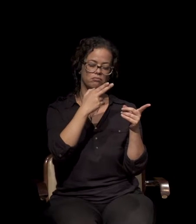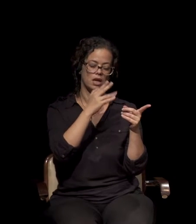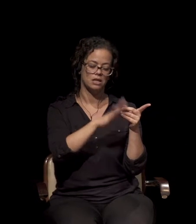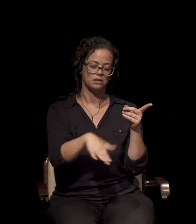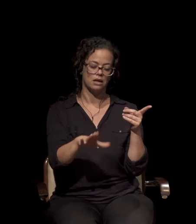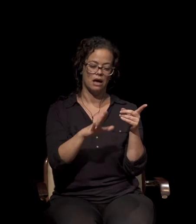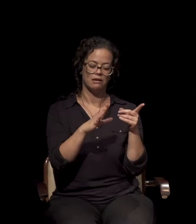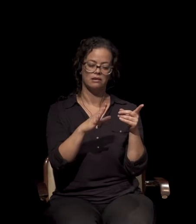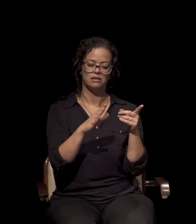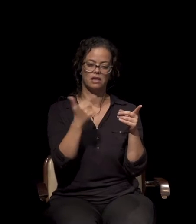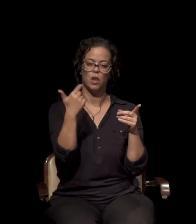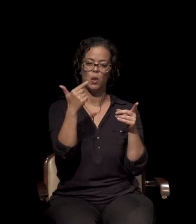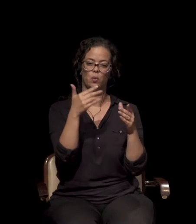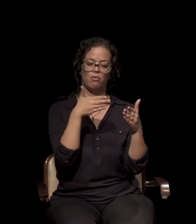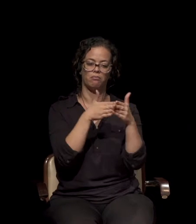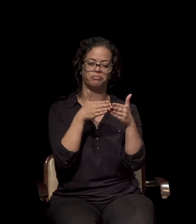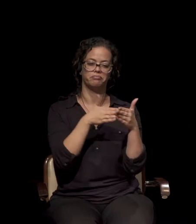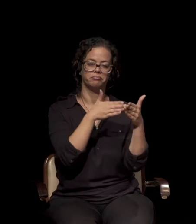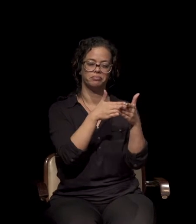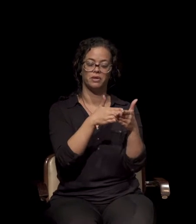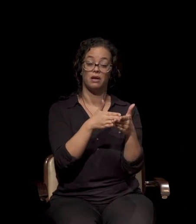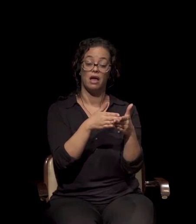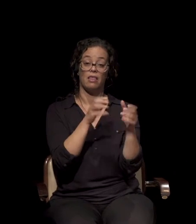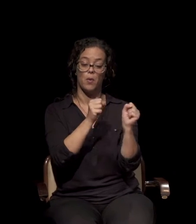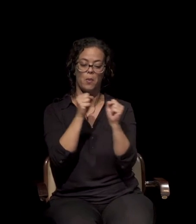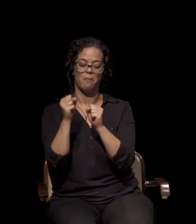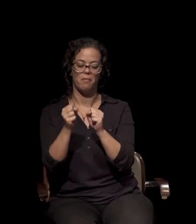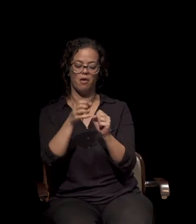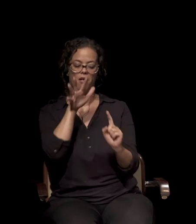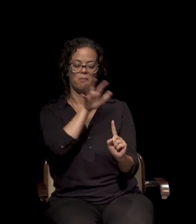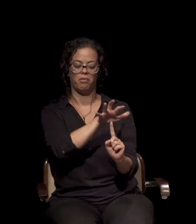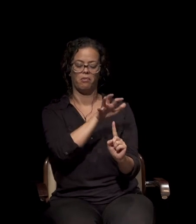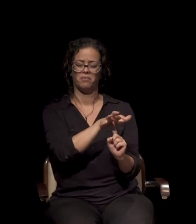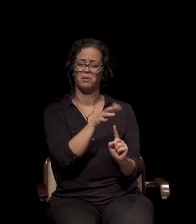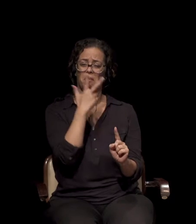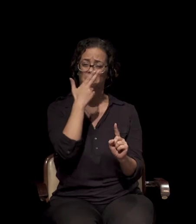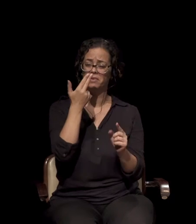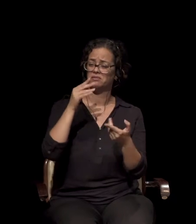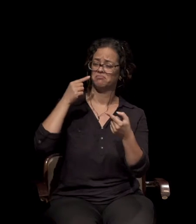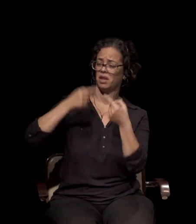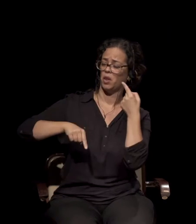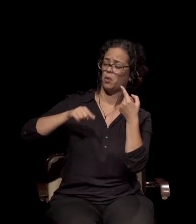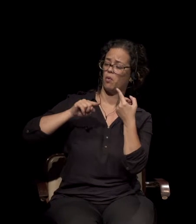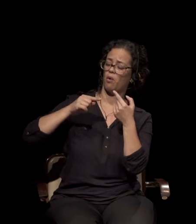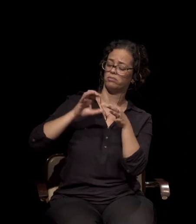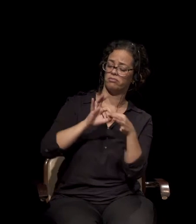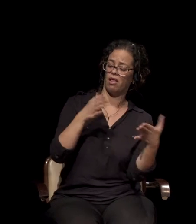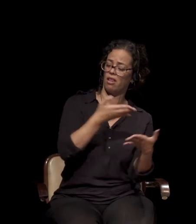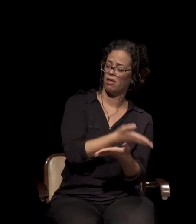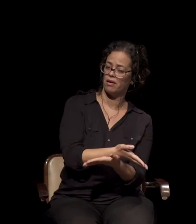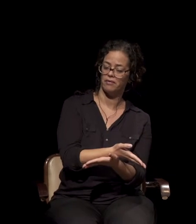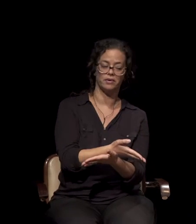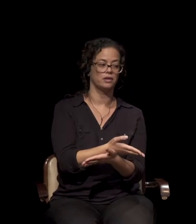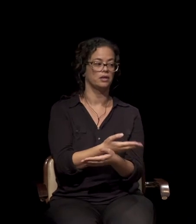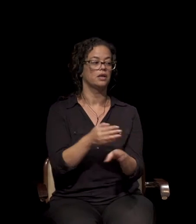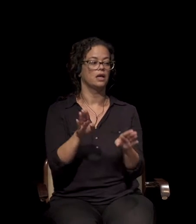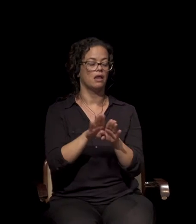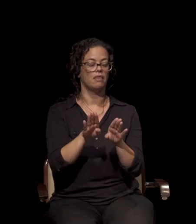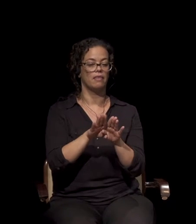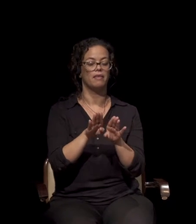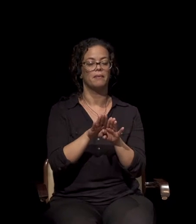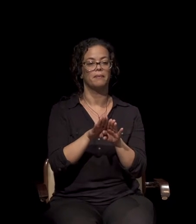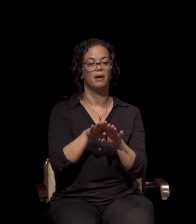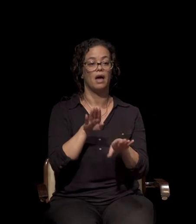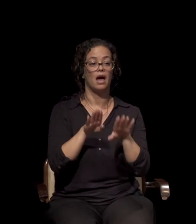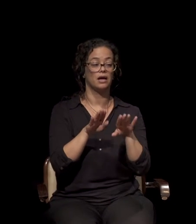power relations made an exception for children. The opposite is the case. Because children have relatively little power